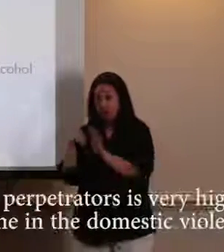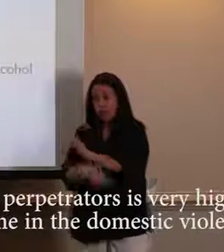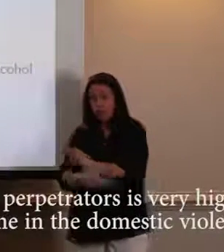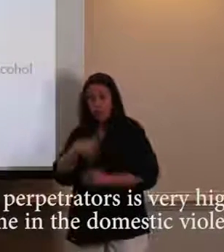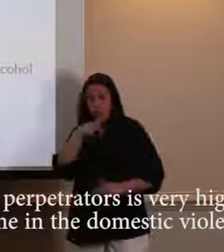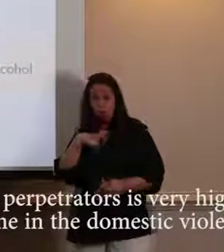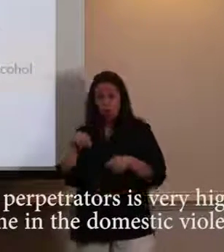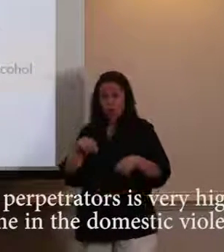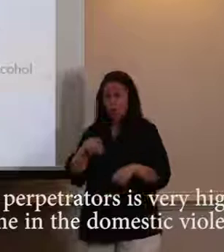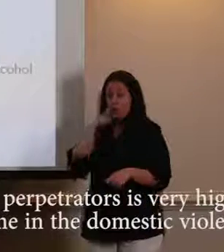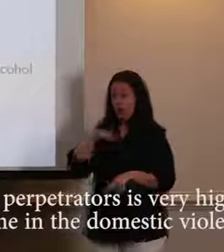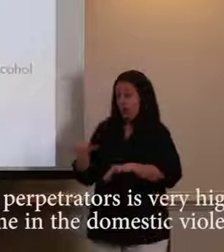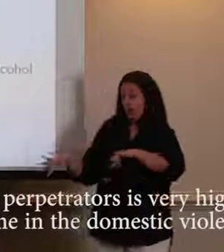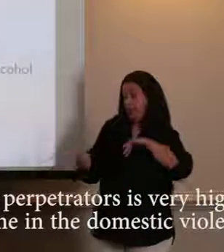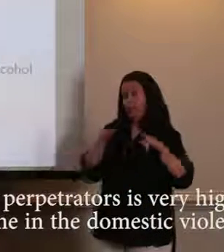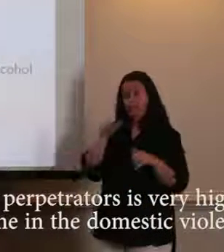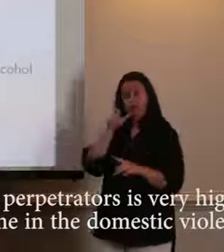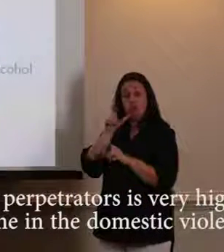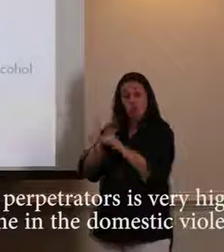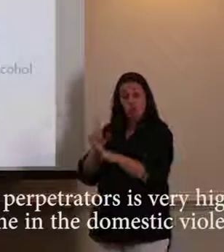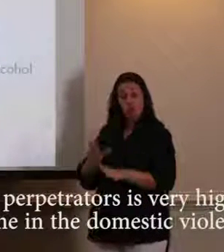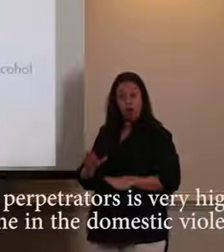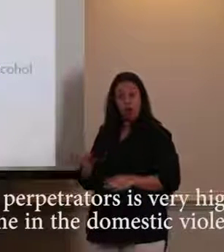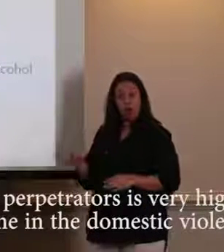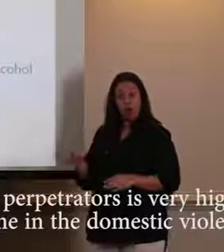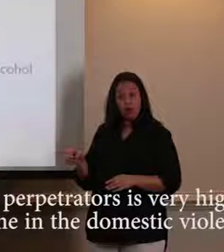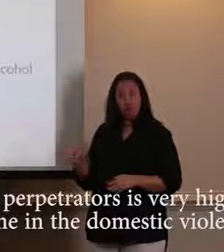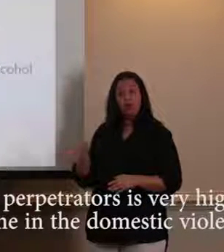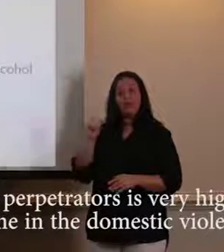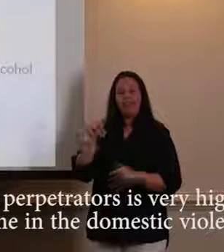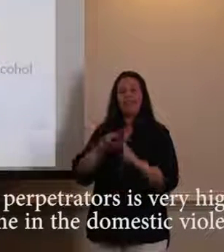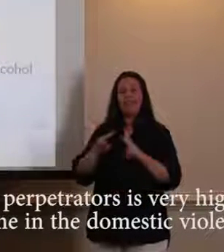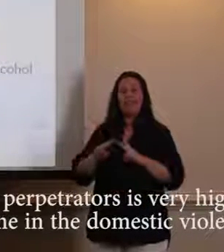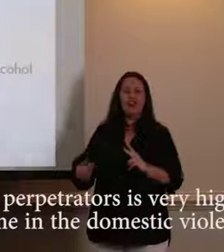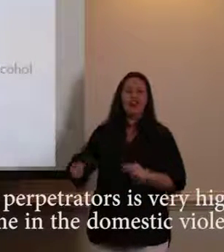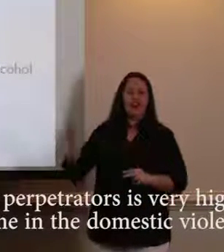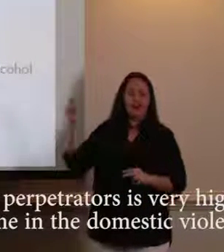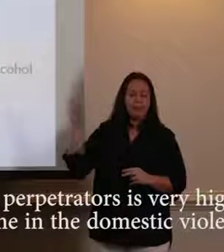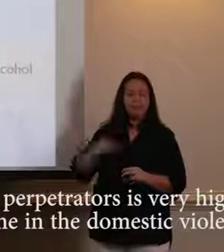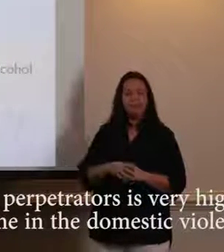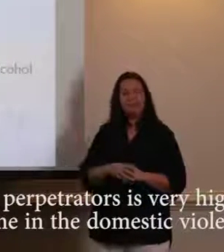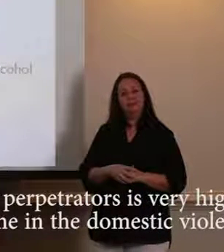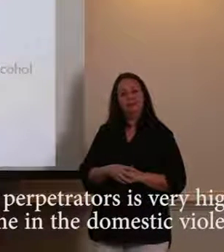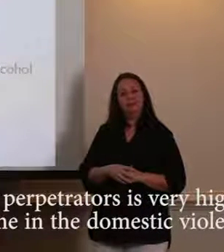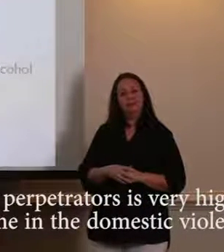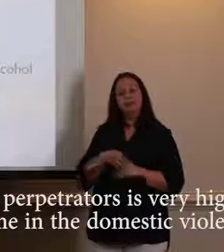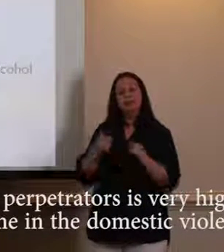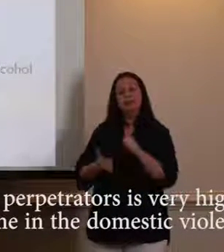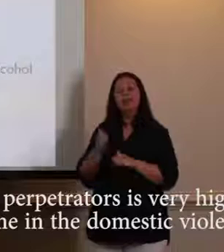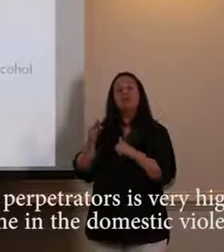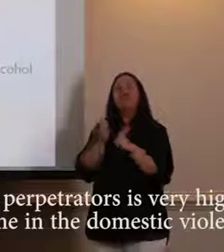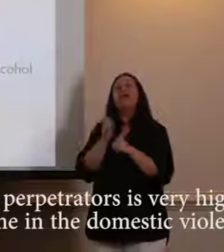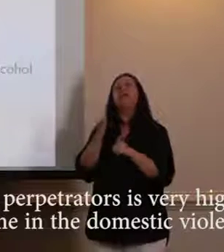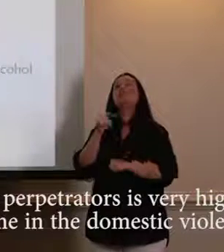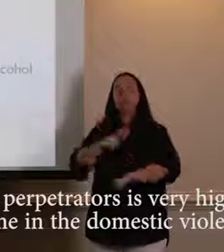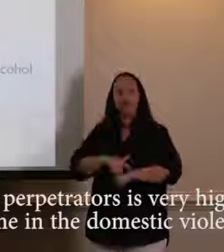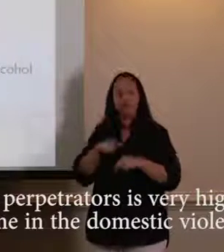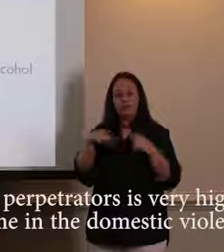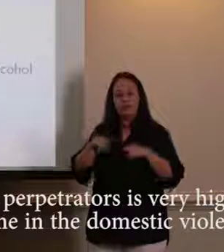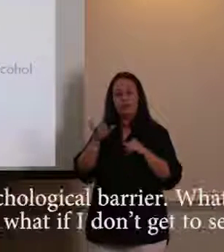leaving domestic violence perpetrators is very high. And is the most dangerous time in the domestic violence